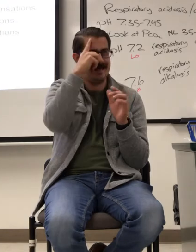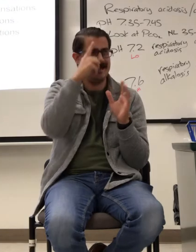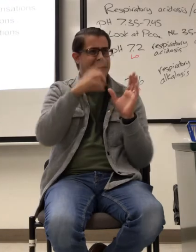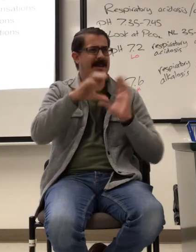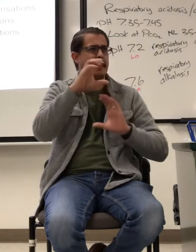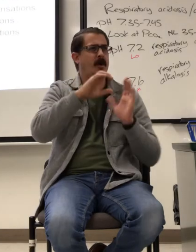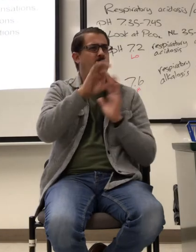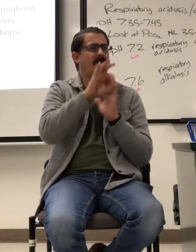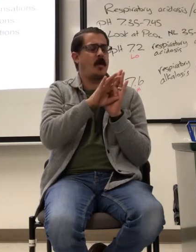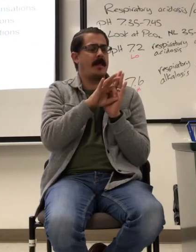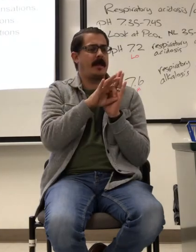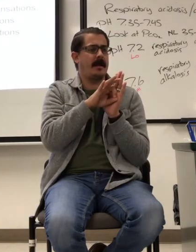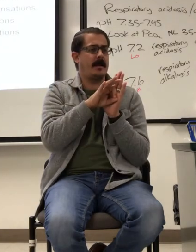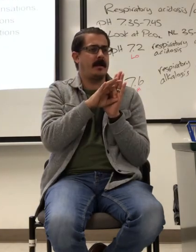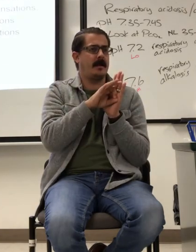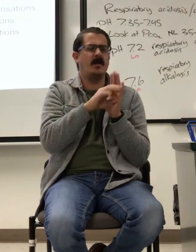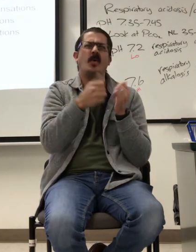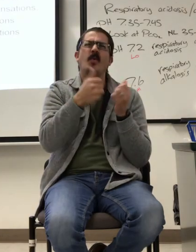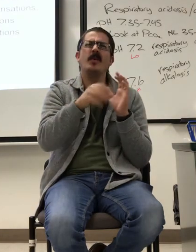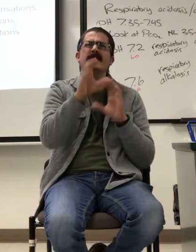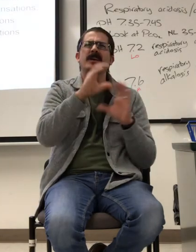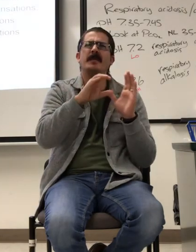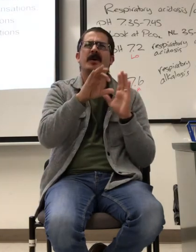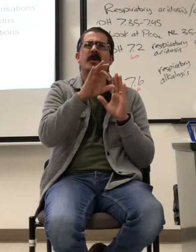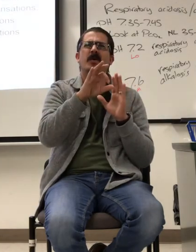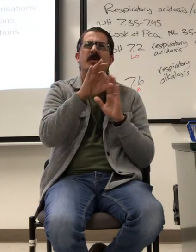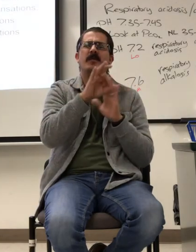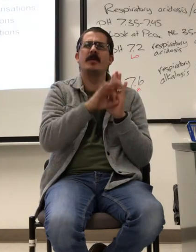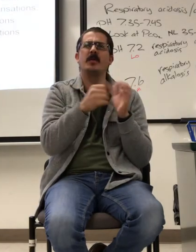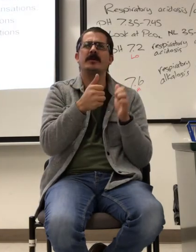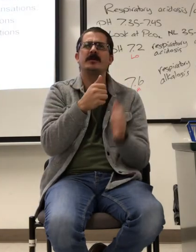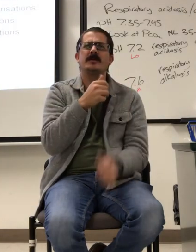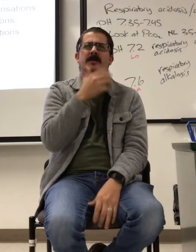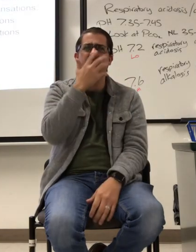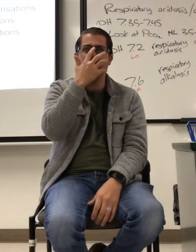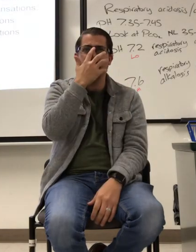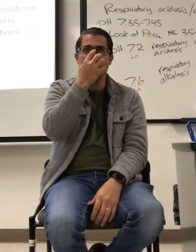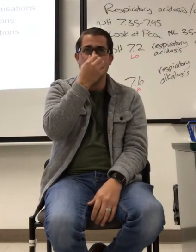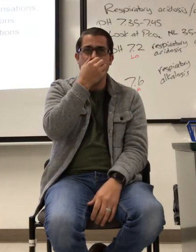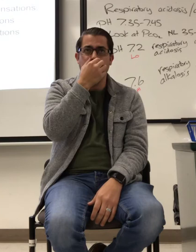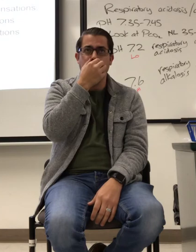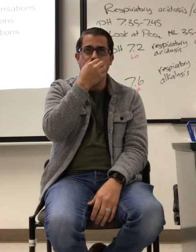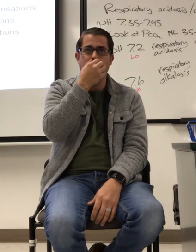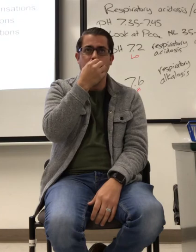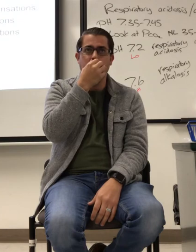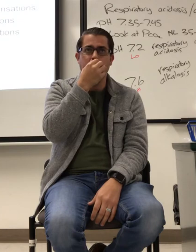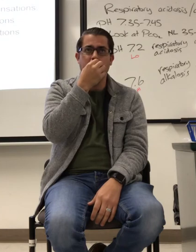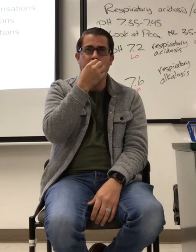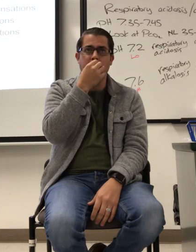will be the... What chemical formula? Are you going to say that you shift the